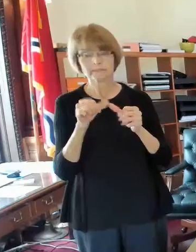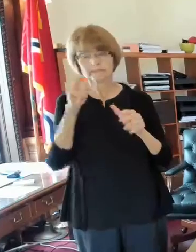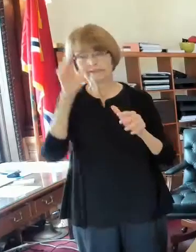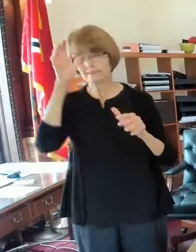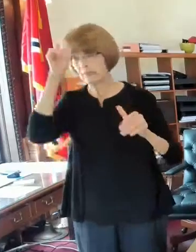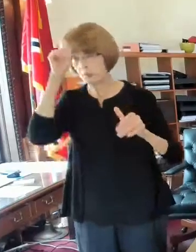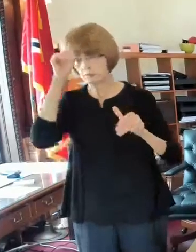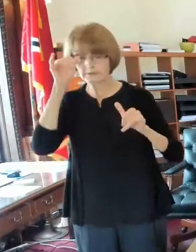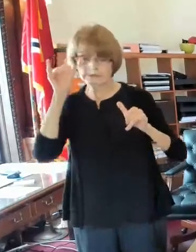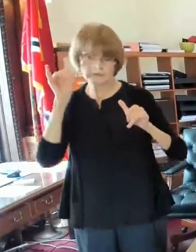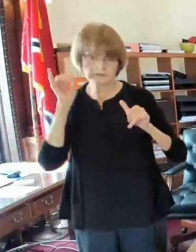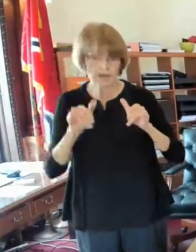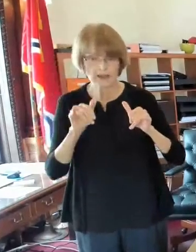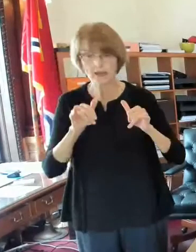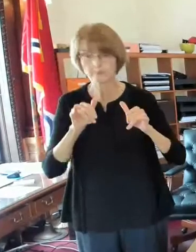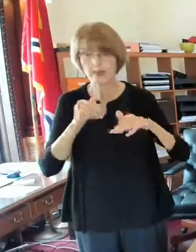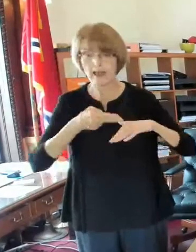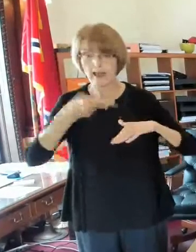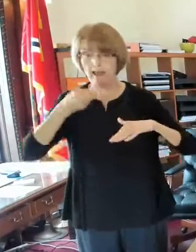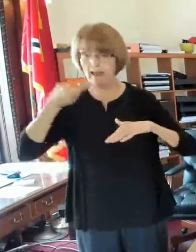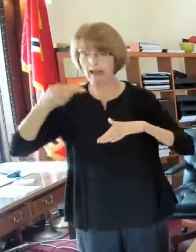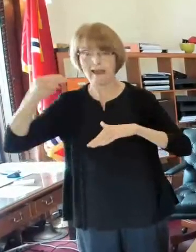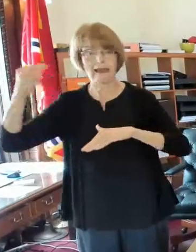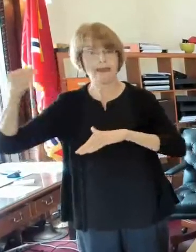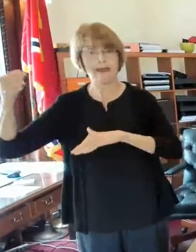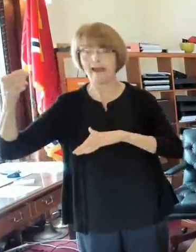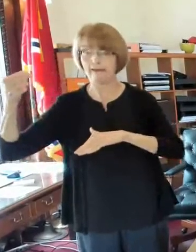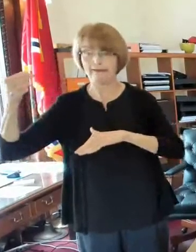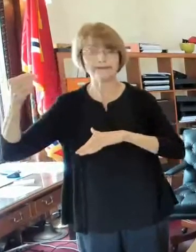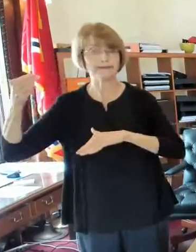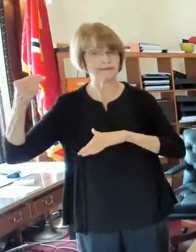higher than we want and than we hope for.